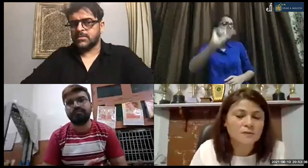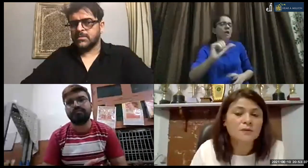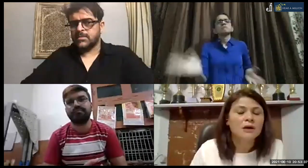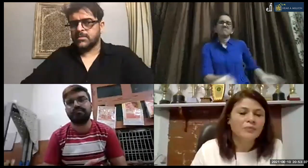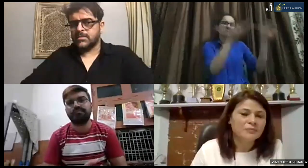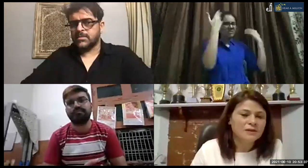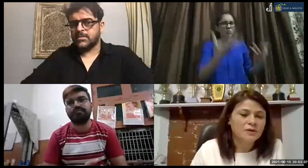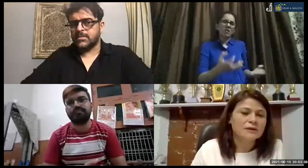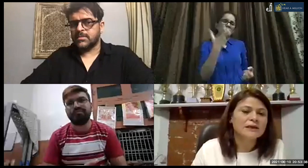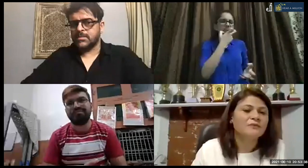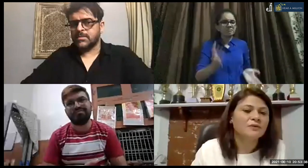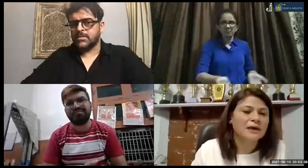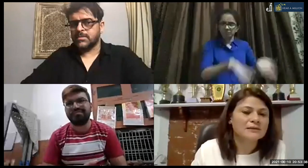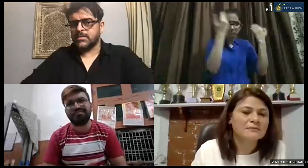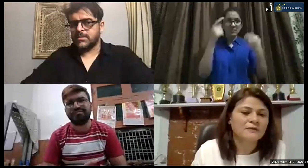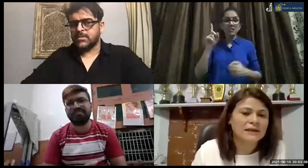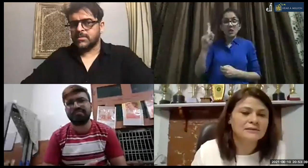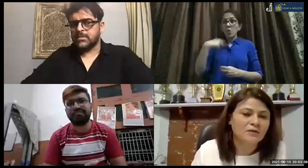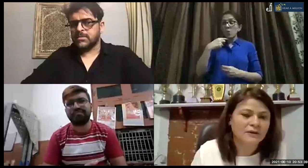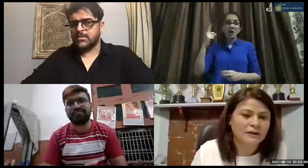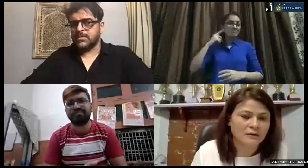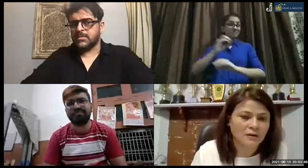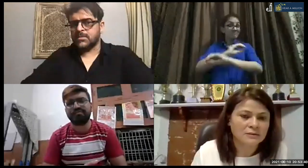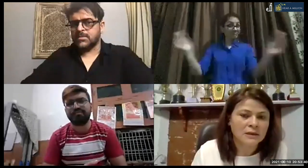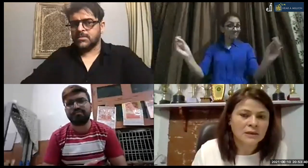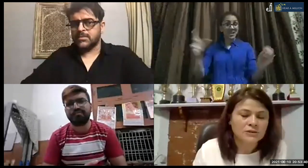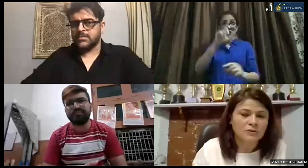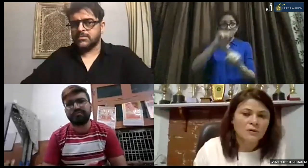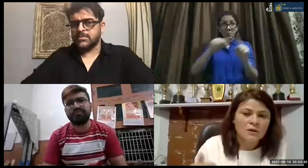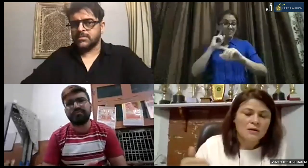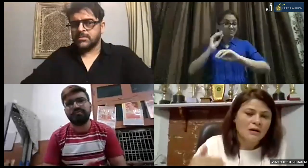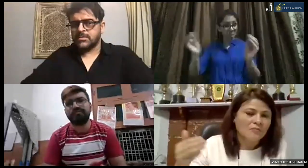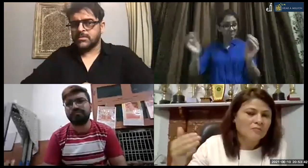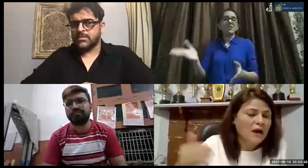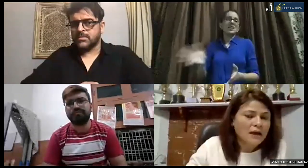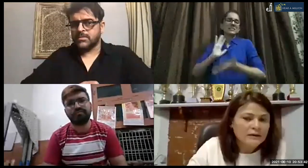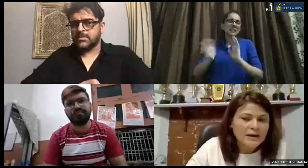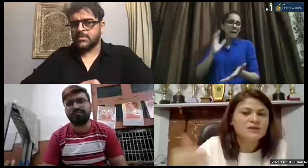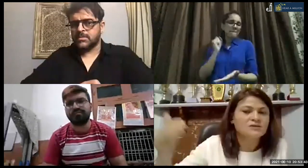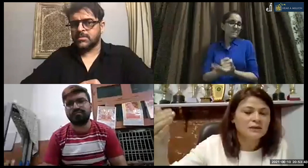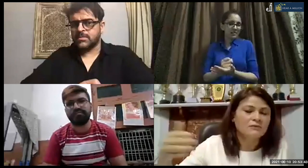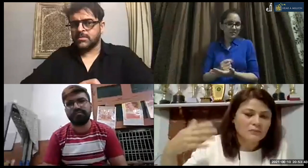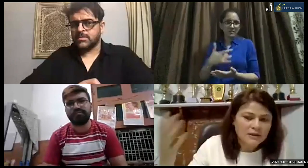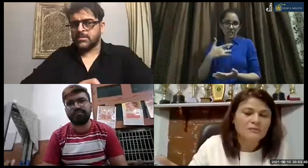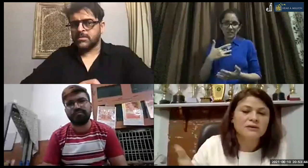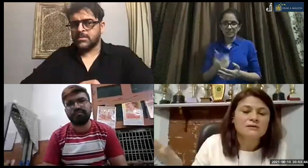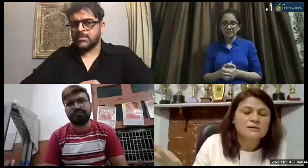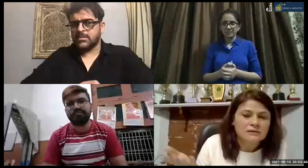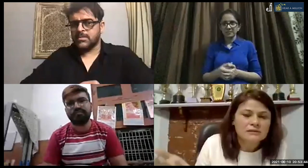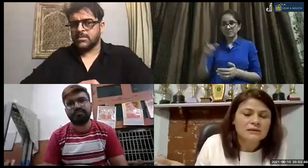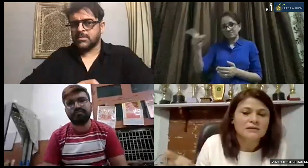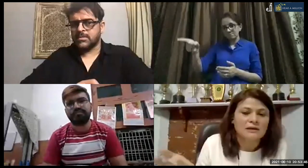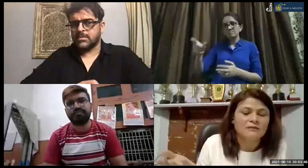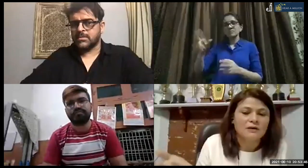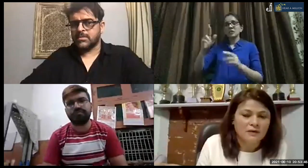that also, but majority have progressive case of hearing loss. So gradually, when they reach a